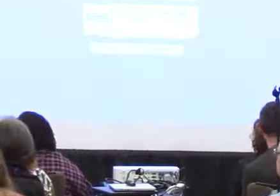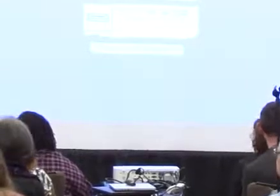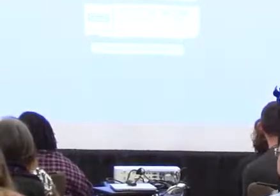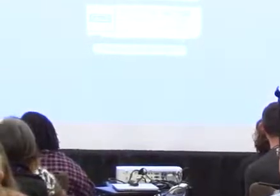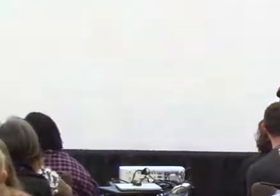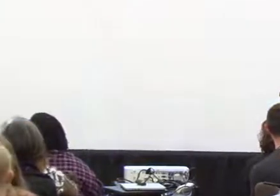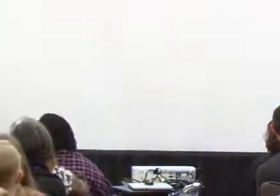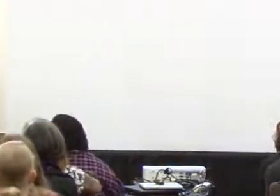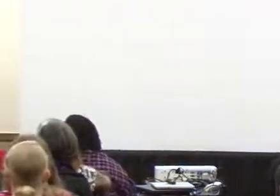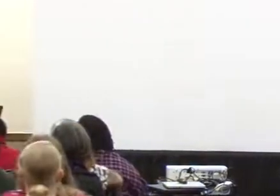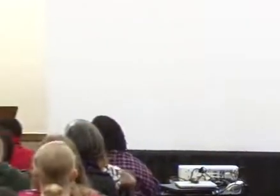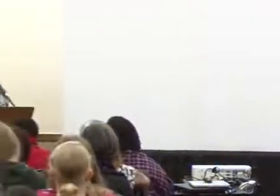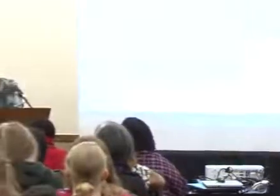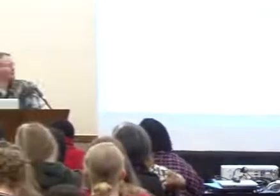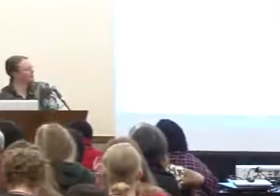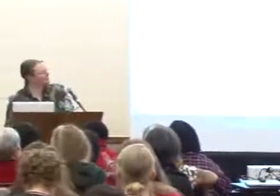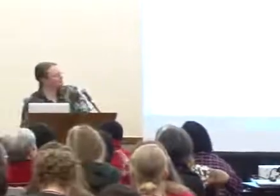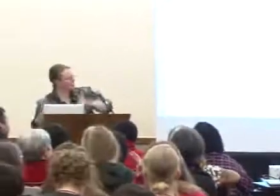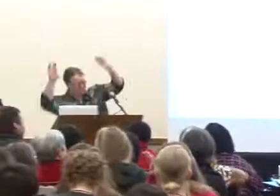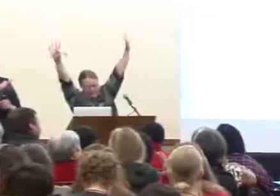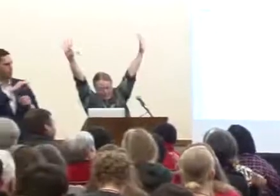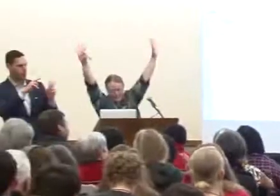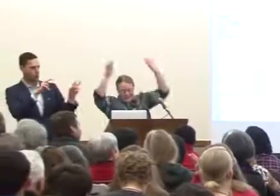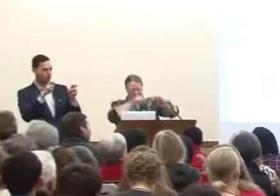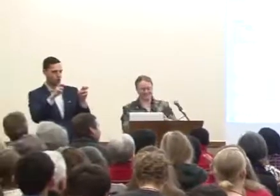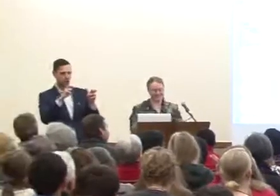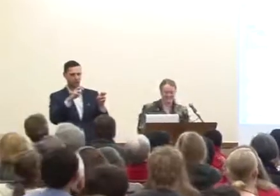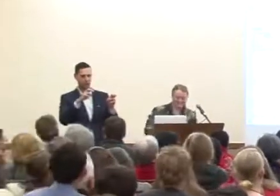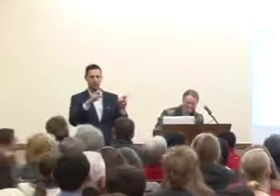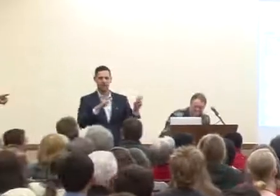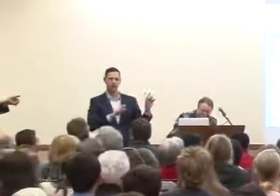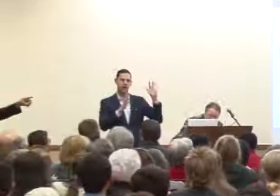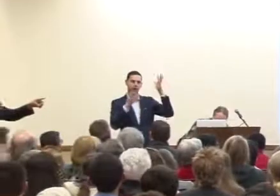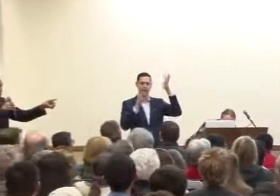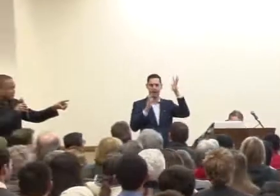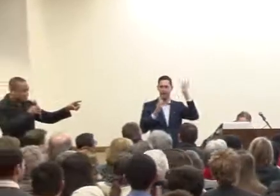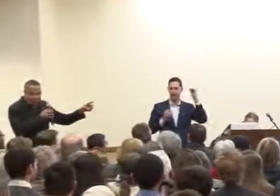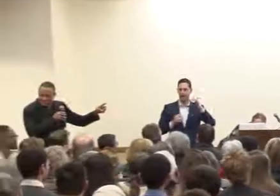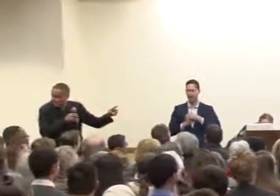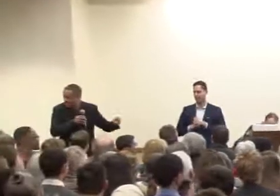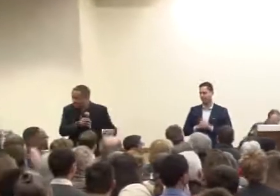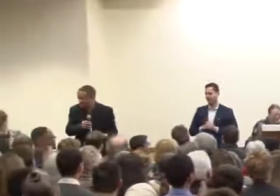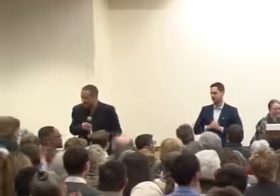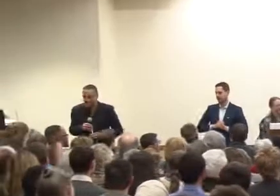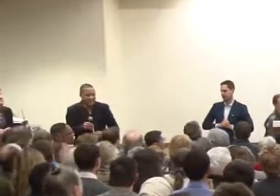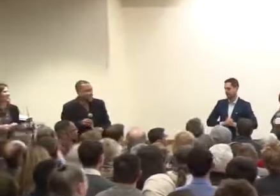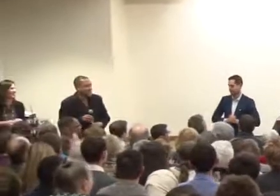quote? That quote about how an idiot but a smart man, do you know what I'm talking about?